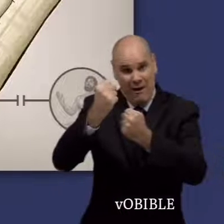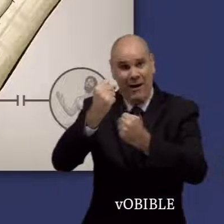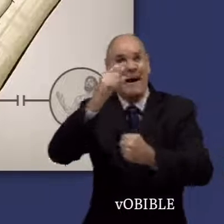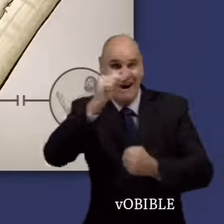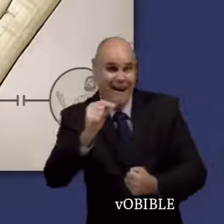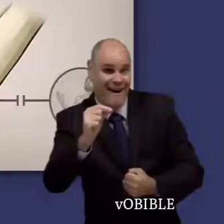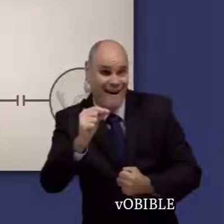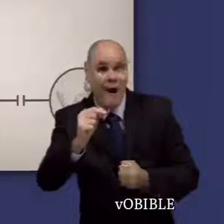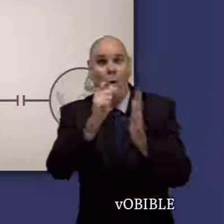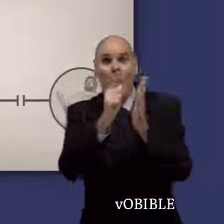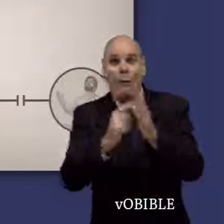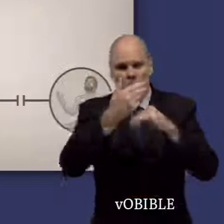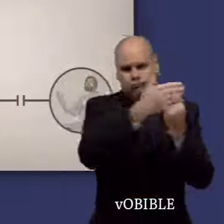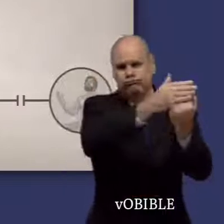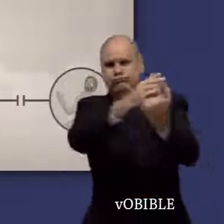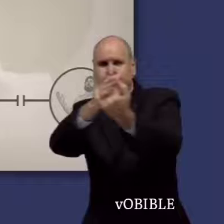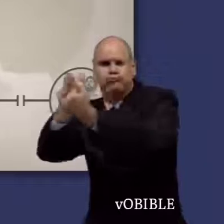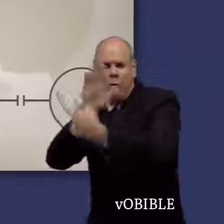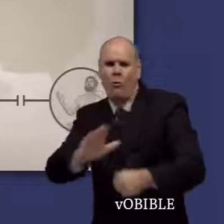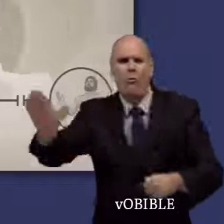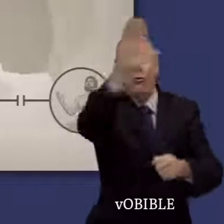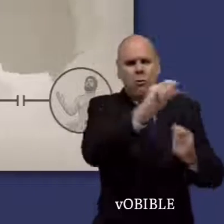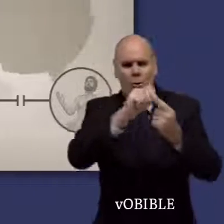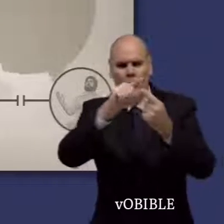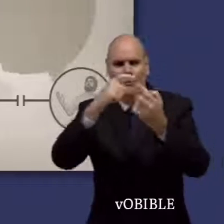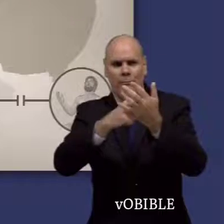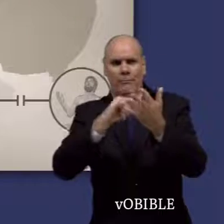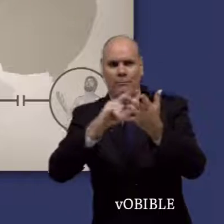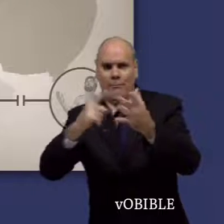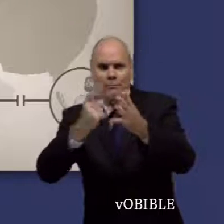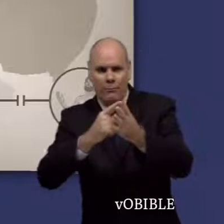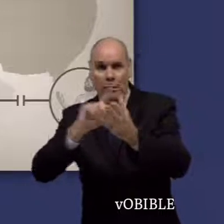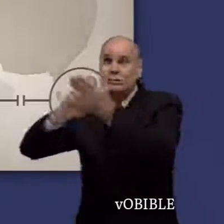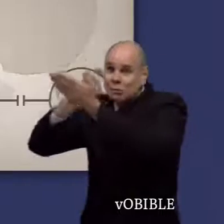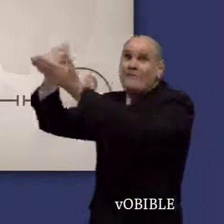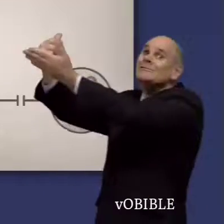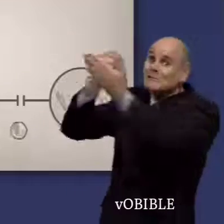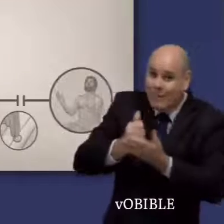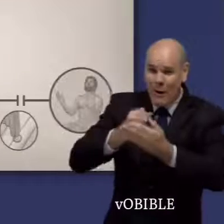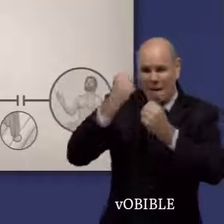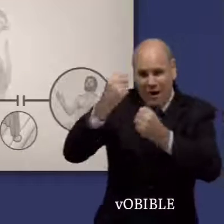defend themselves when attacked. The decree was sent throughout the empire.